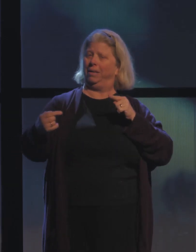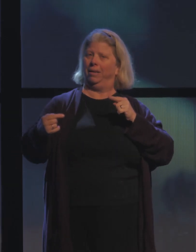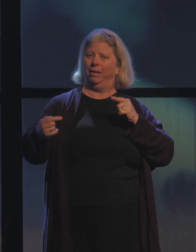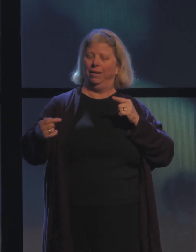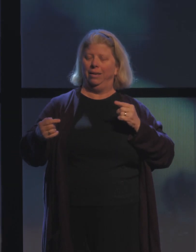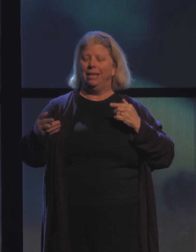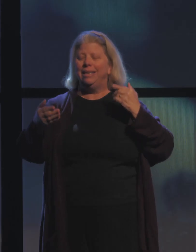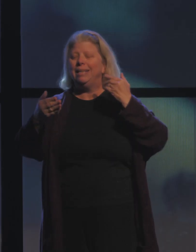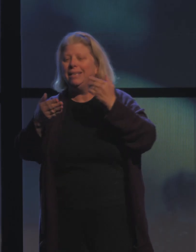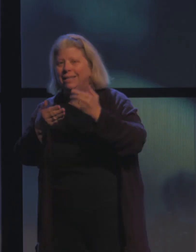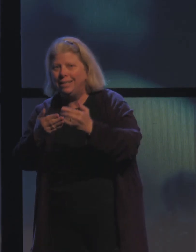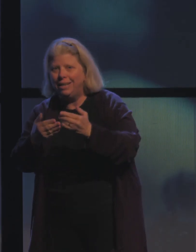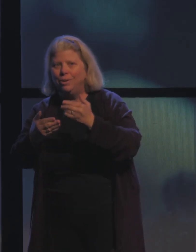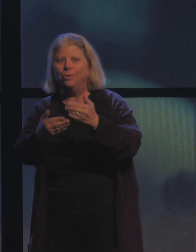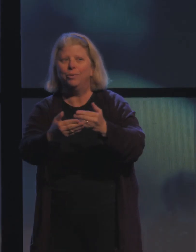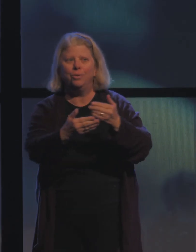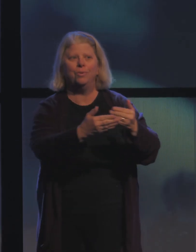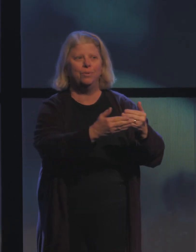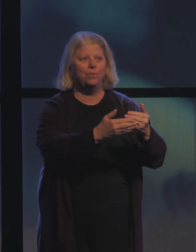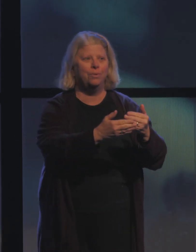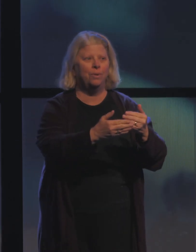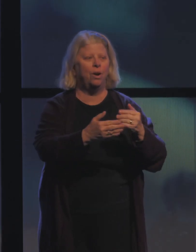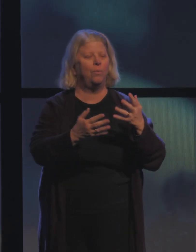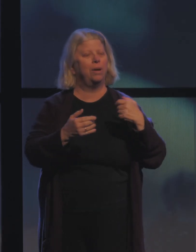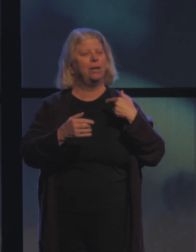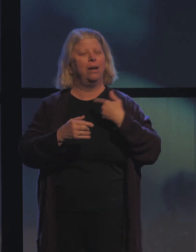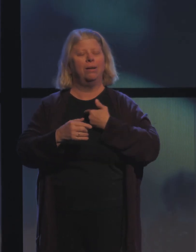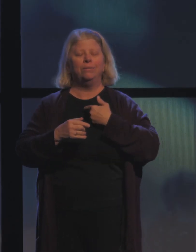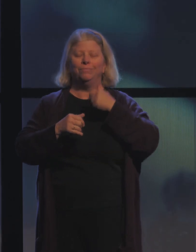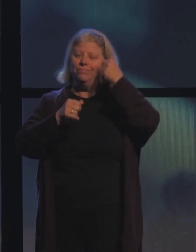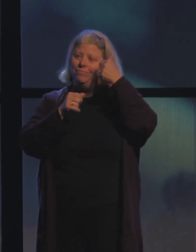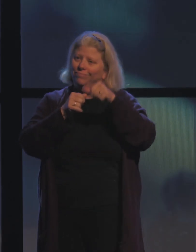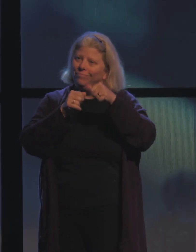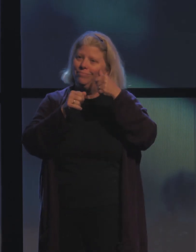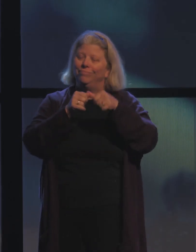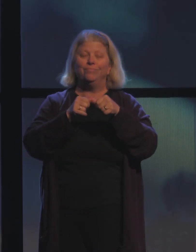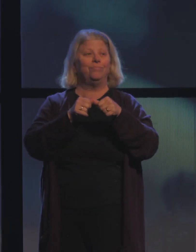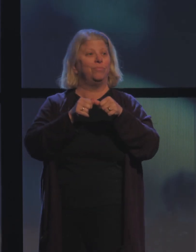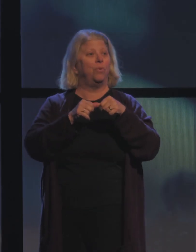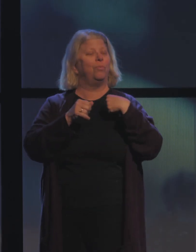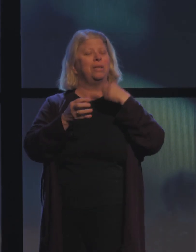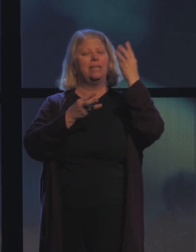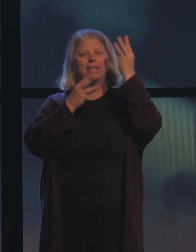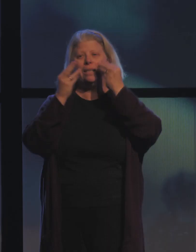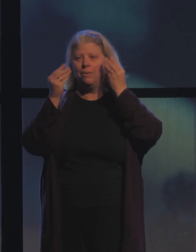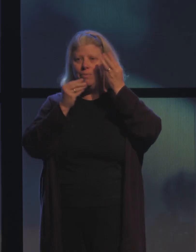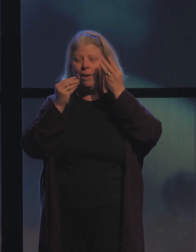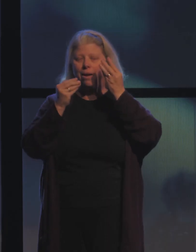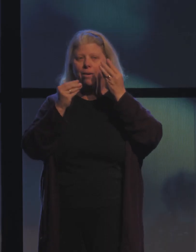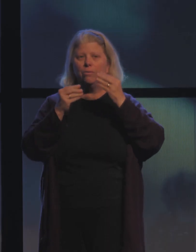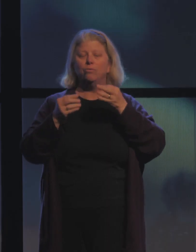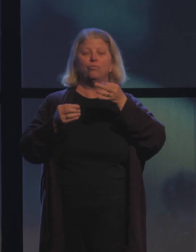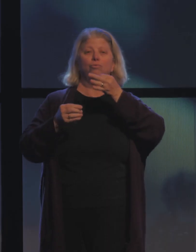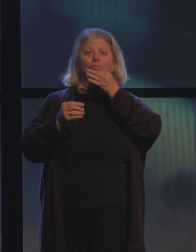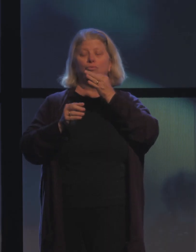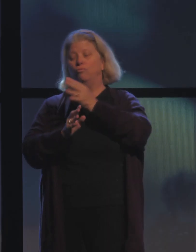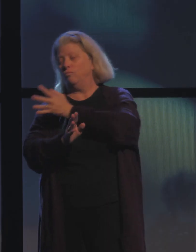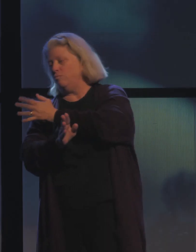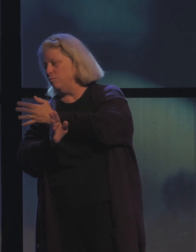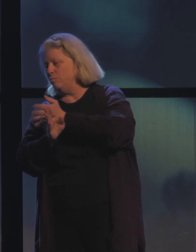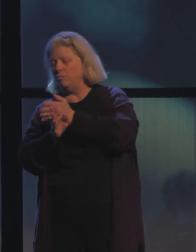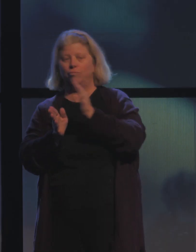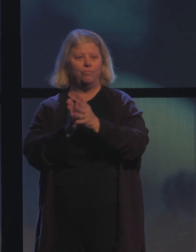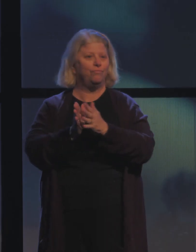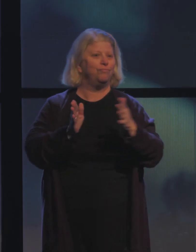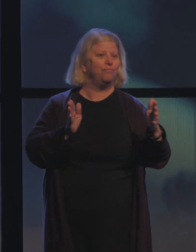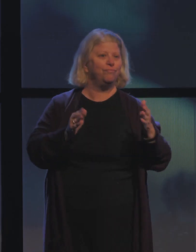drew near. And the thing that I want us to hold on to, especially as we think about this threshold between what was and what